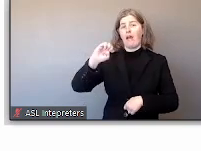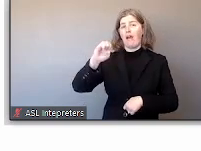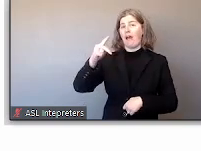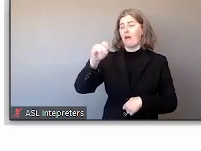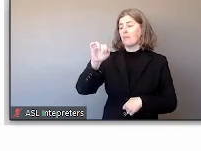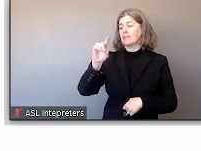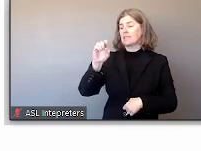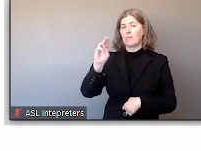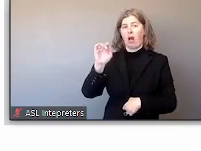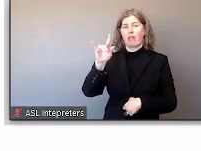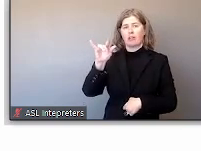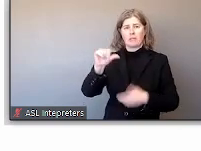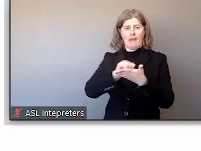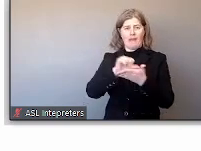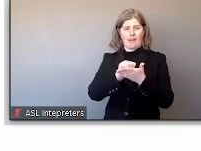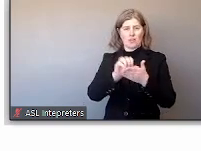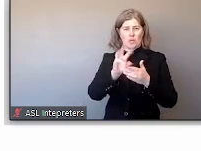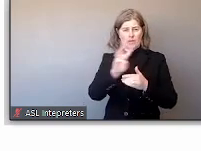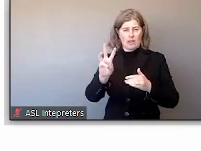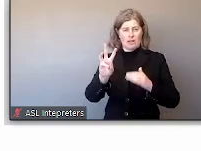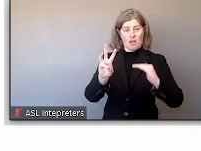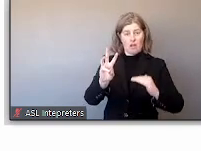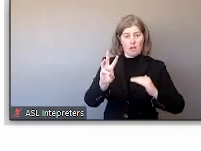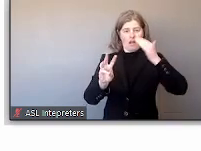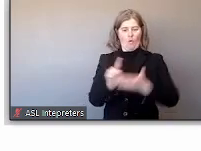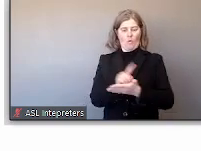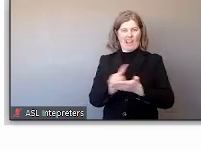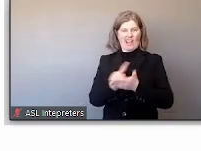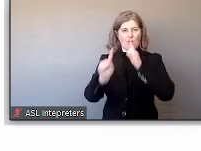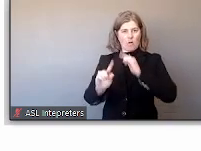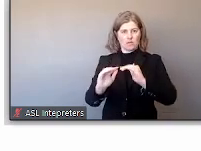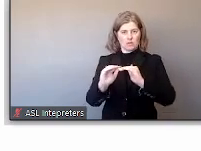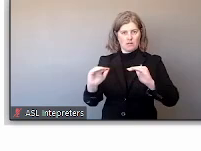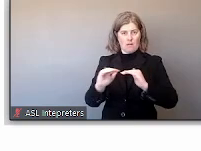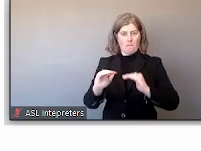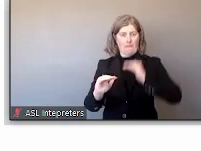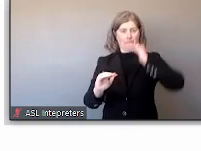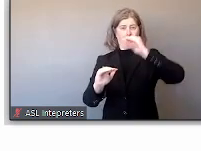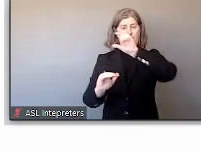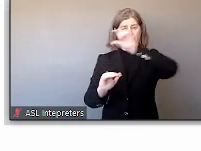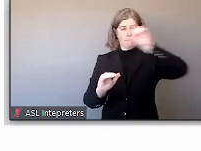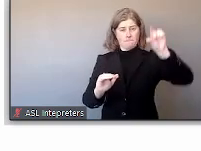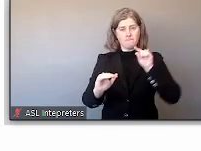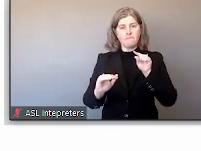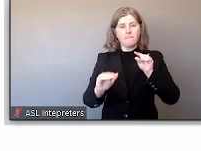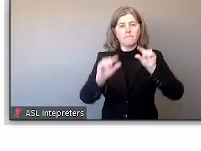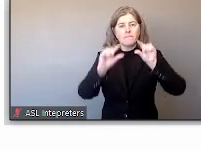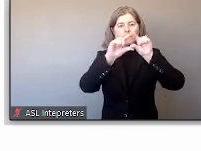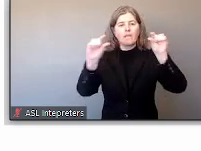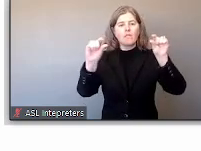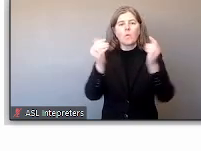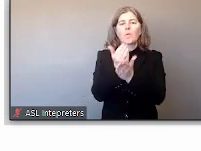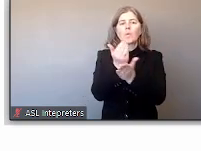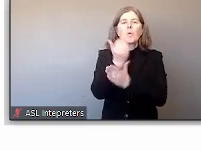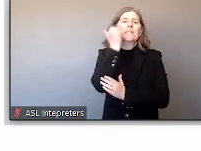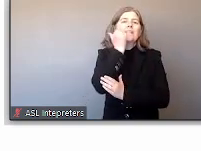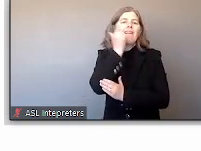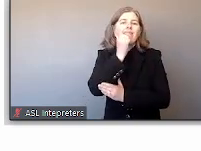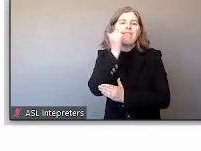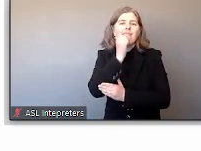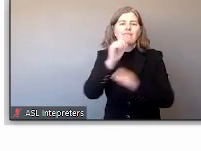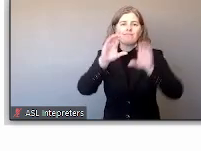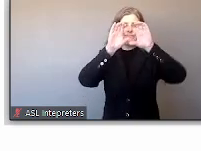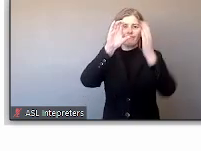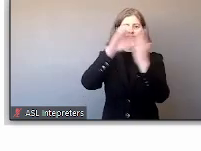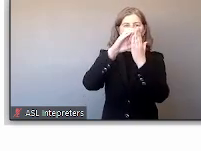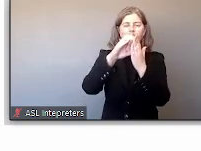website, just above the weekly reports, Brianna, you can point to where the weekly reports start, we'll have a whole new daily section that will